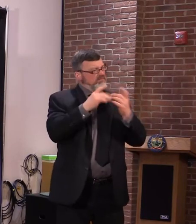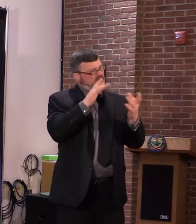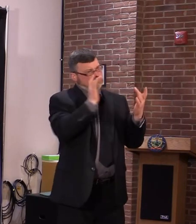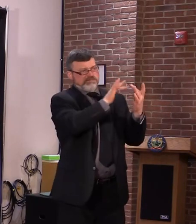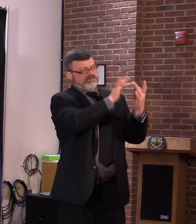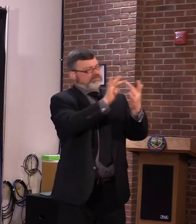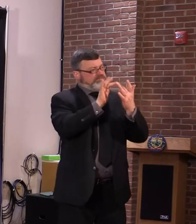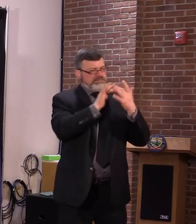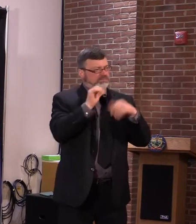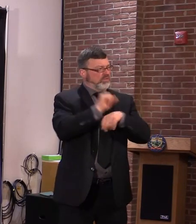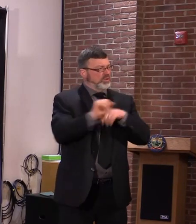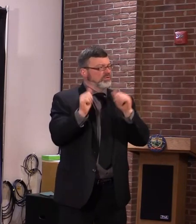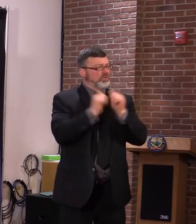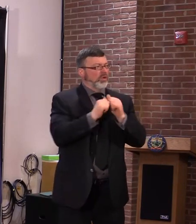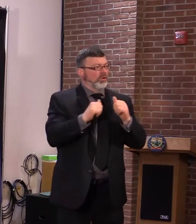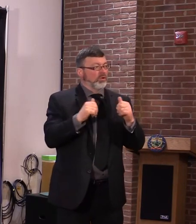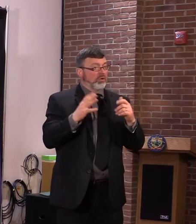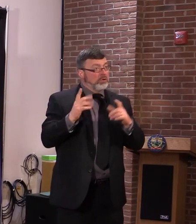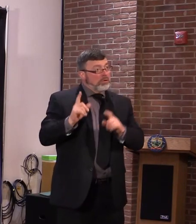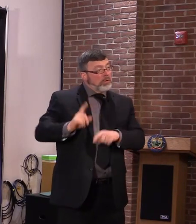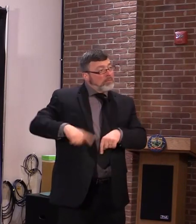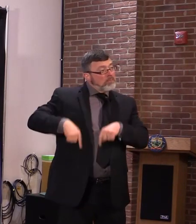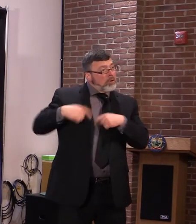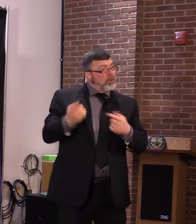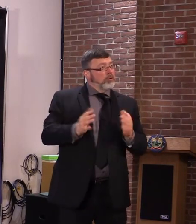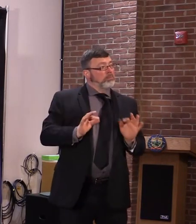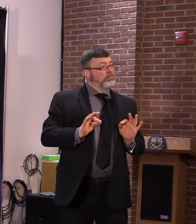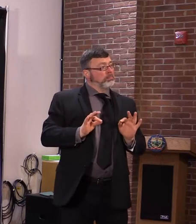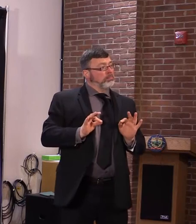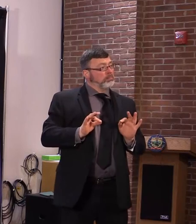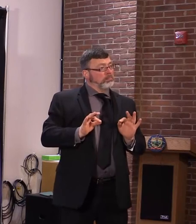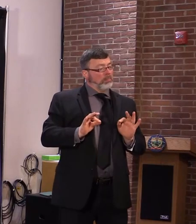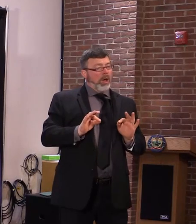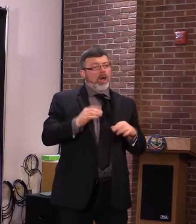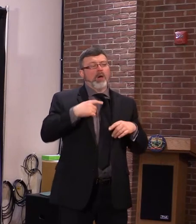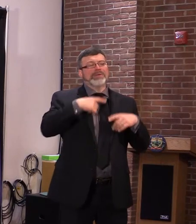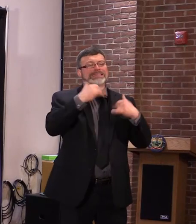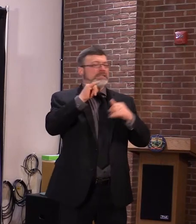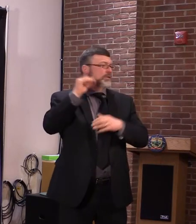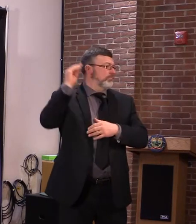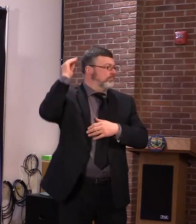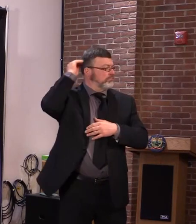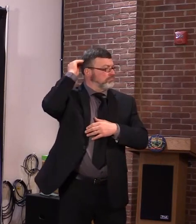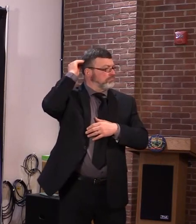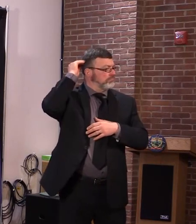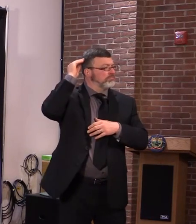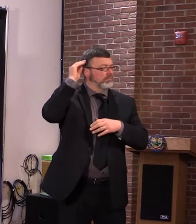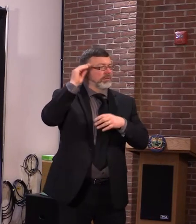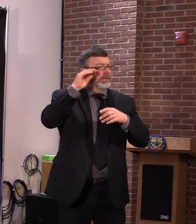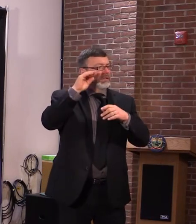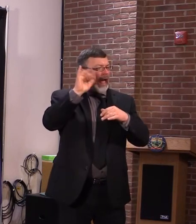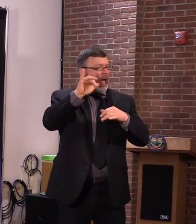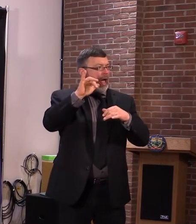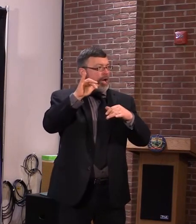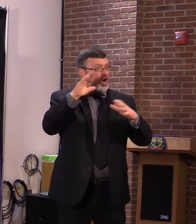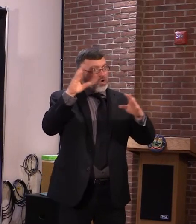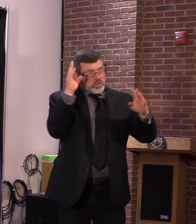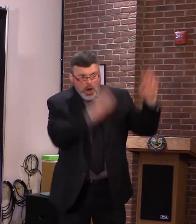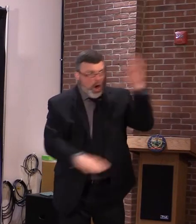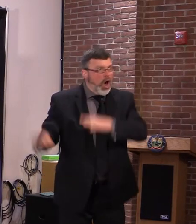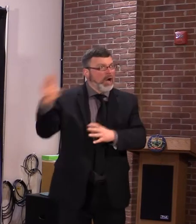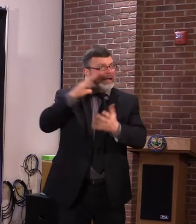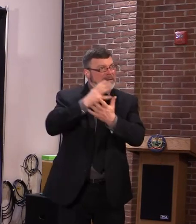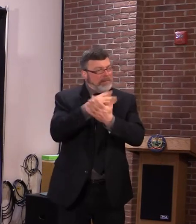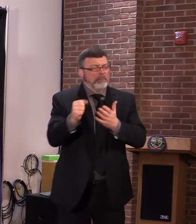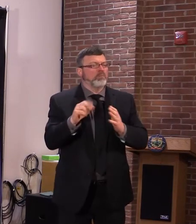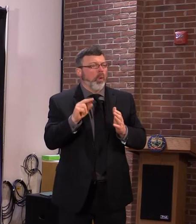still are a bit concerned about the supply. But right now, today, we're in good shape, and we just want to make sure that we have those